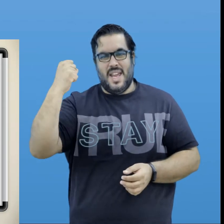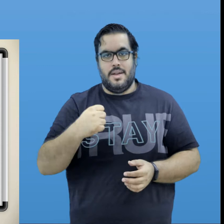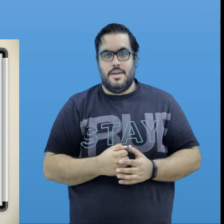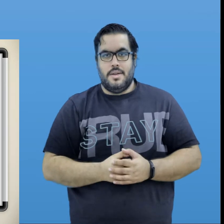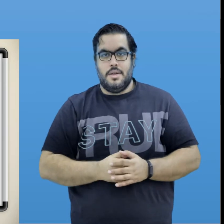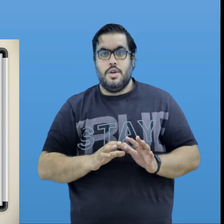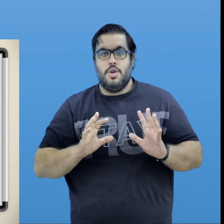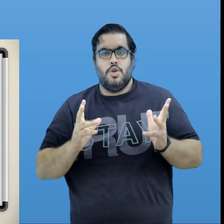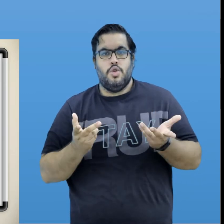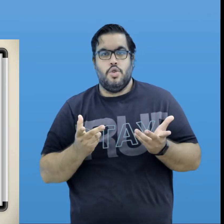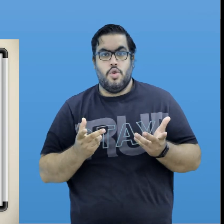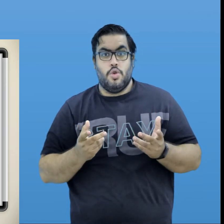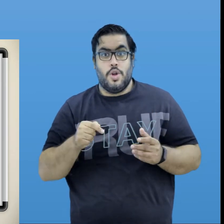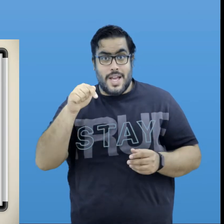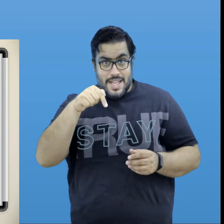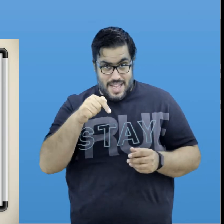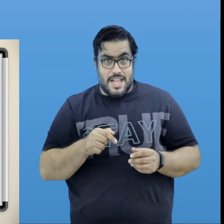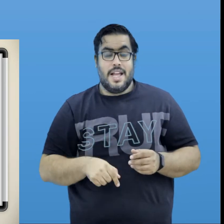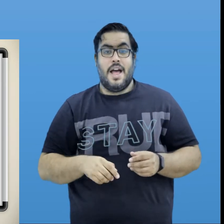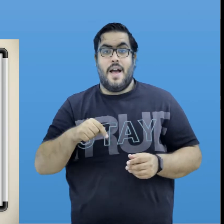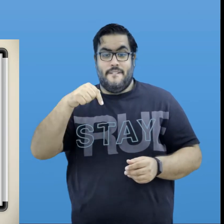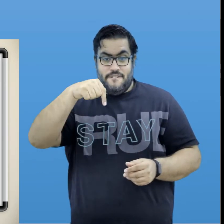organize your ideas.